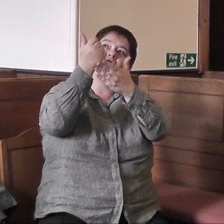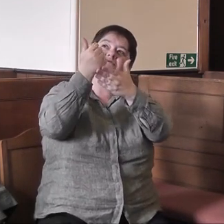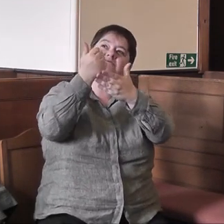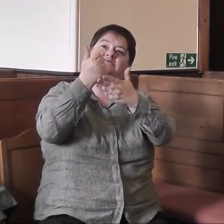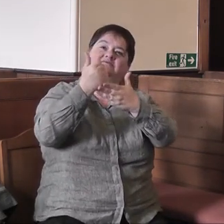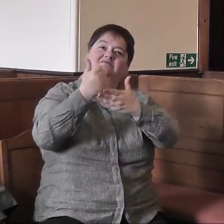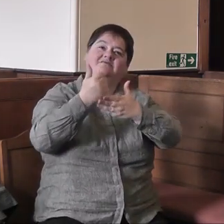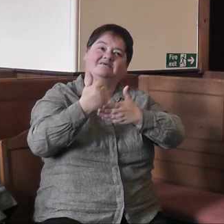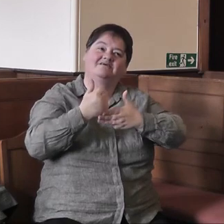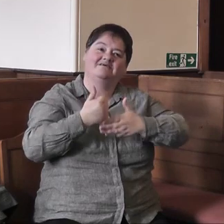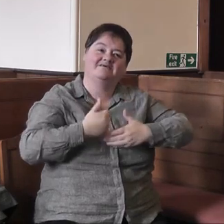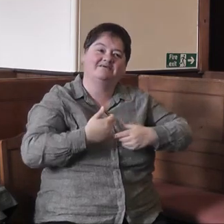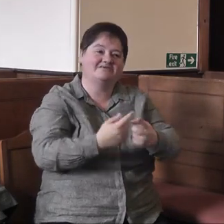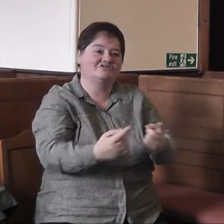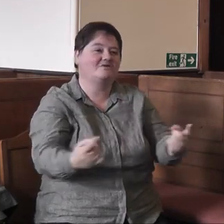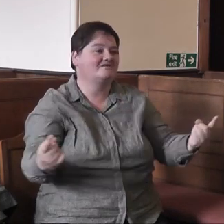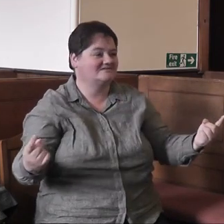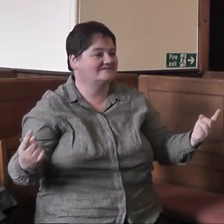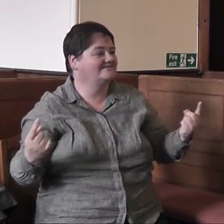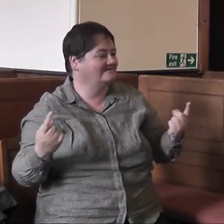God to us.